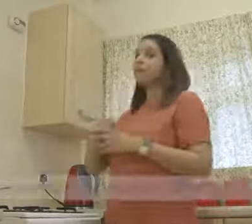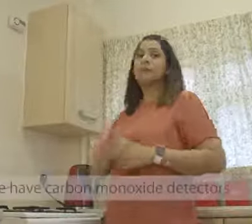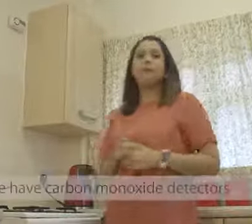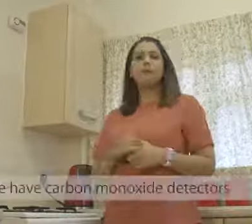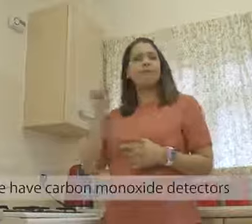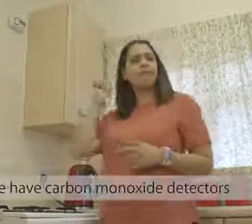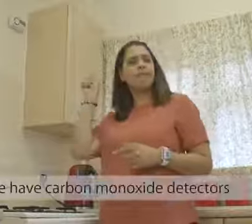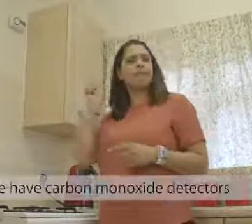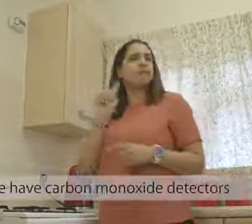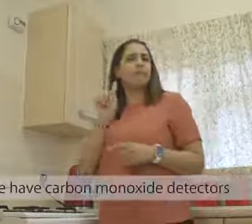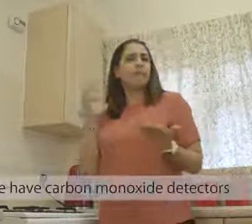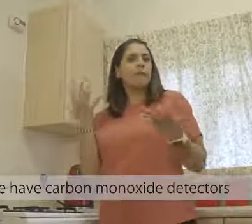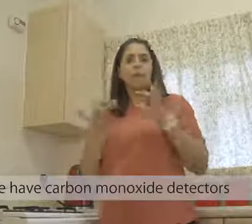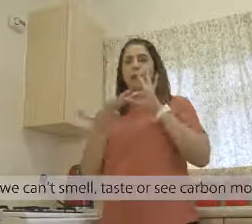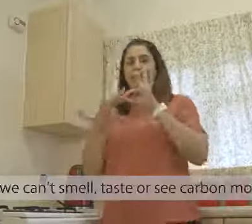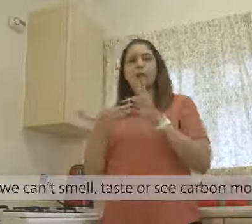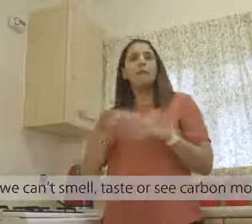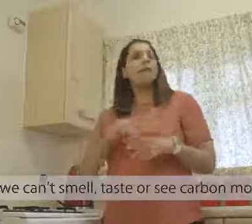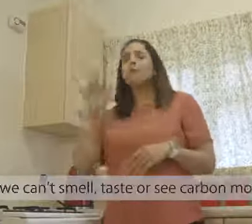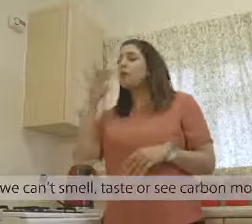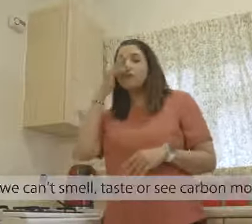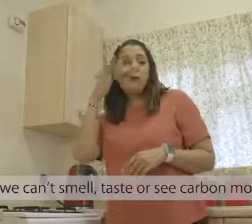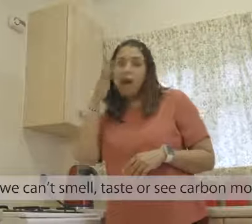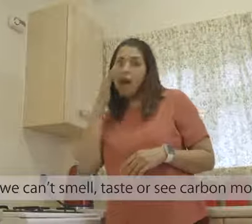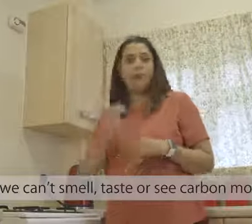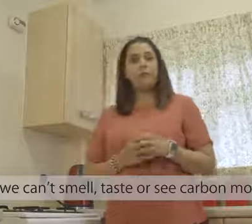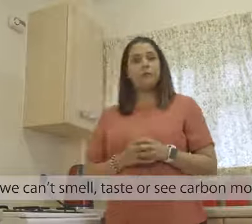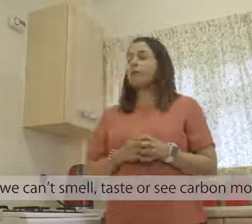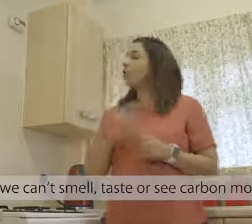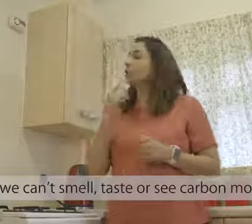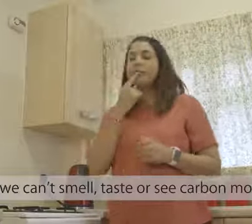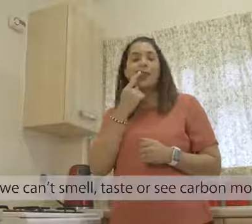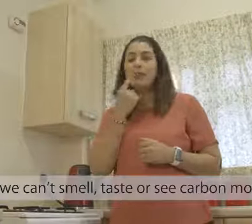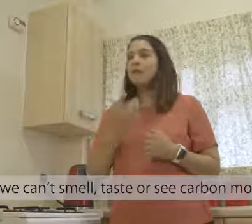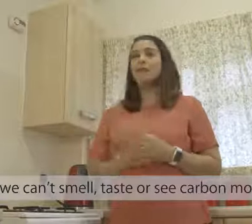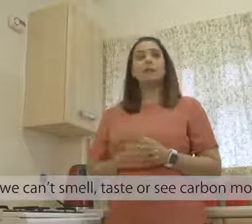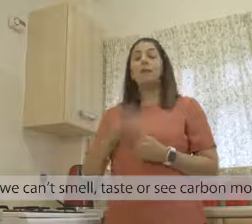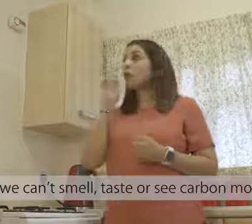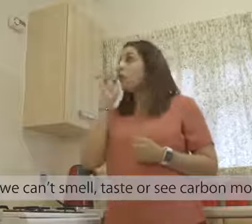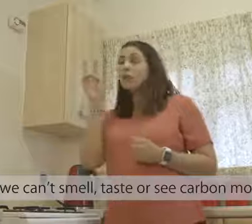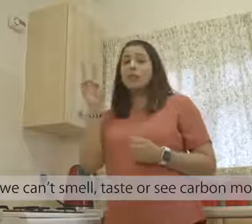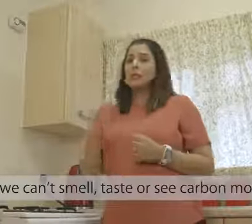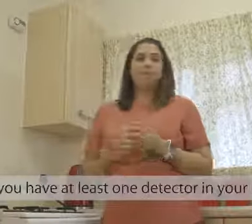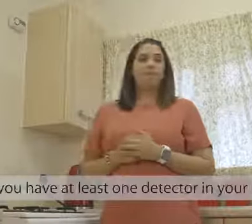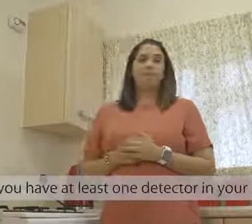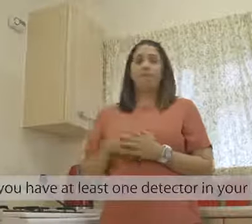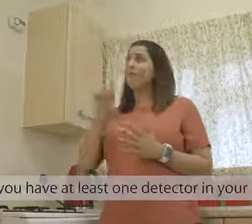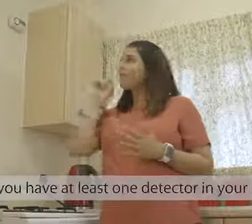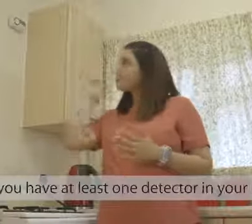We have carbon monoxide detectors because we can't smell, taste, or see carbon monoxide. Ensure you have at